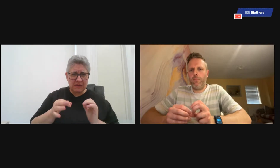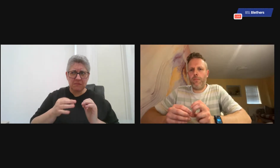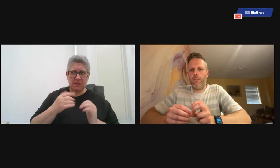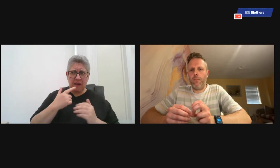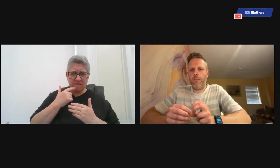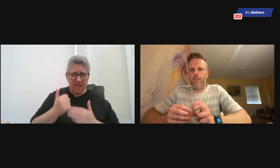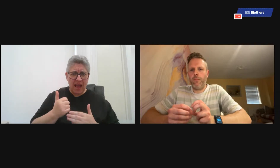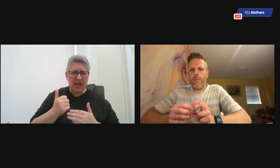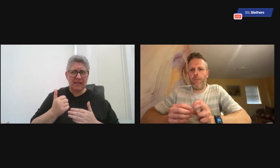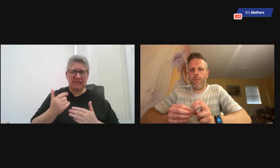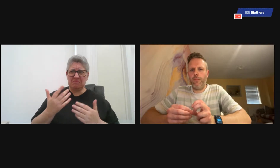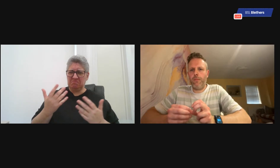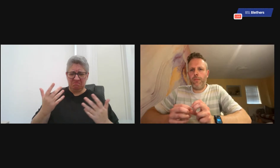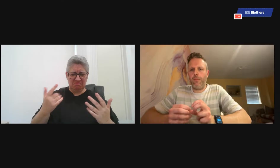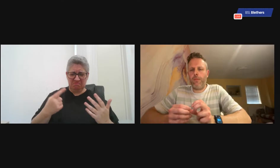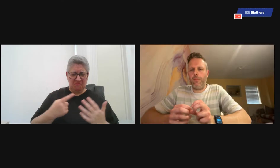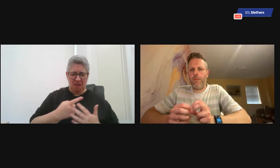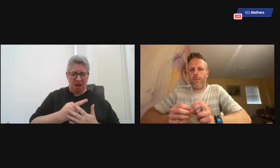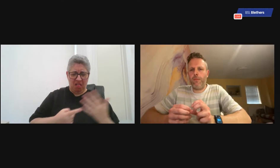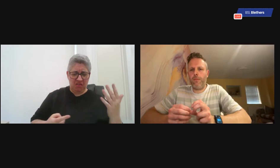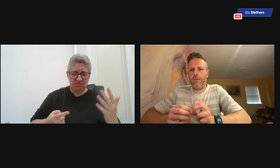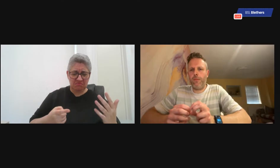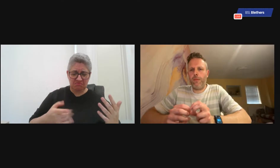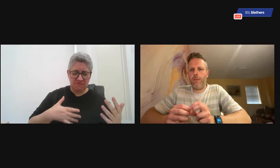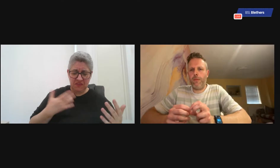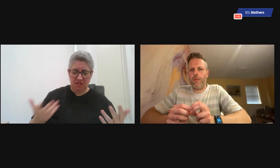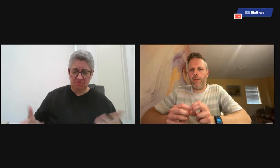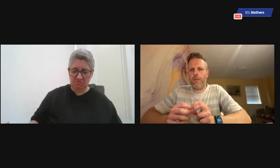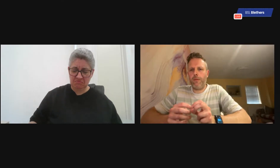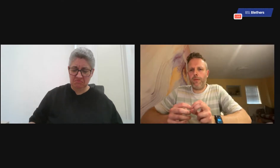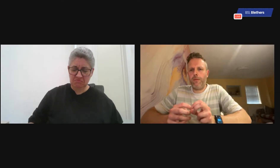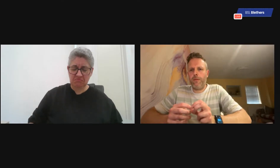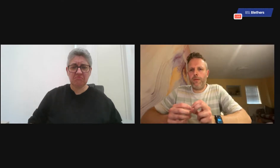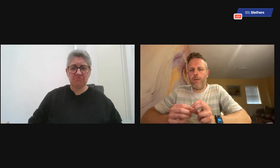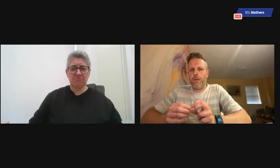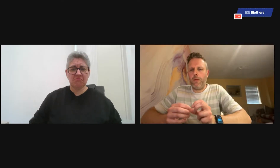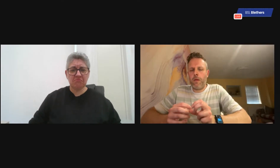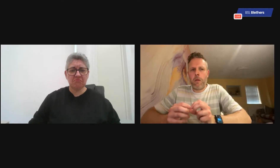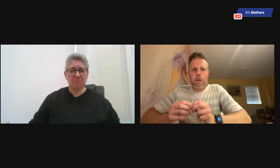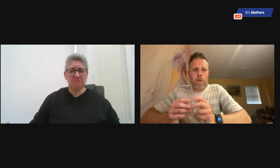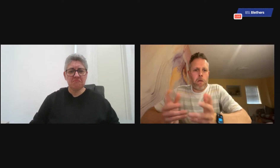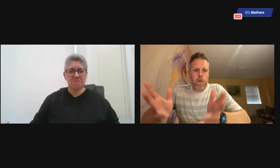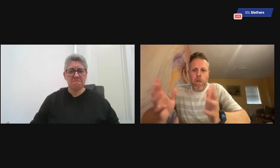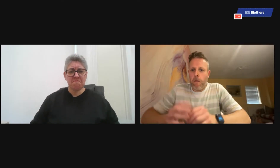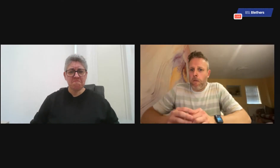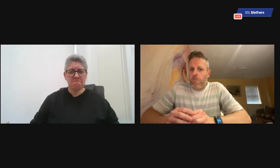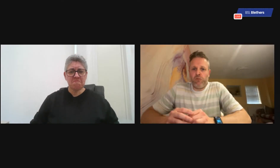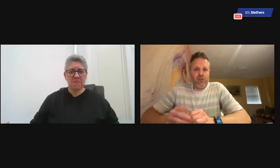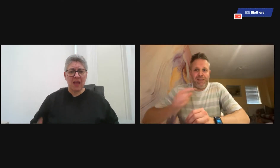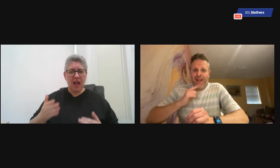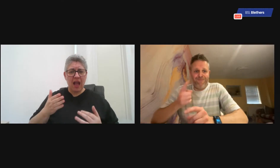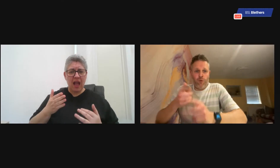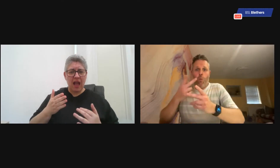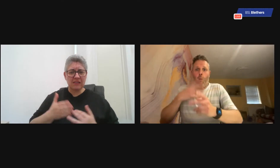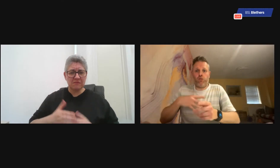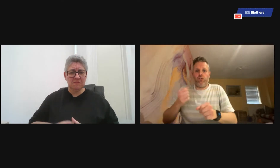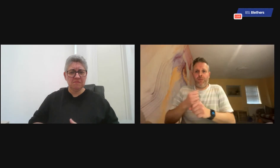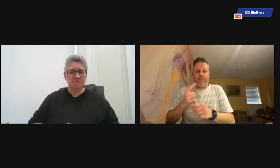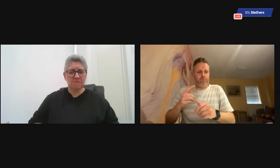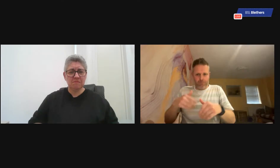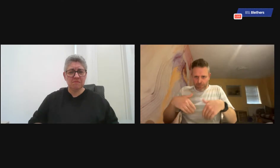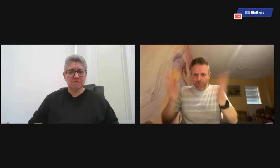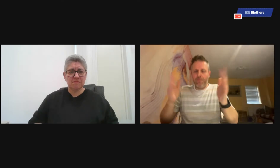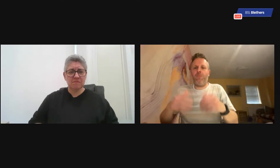final comment you'd like to share with our audience? Any final piece of advice or a final tip before we